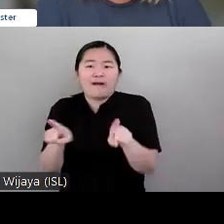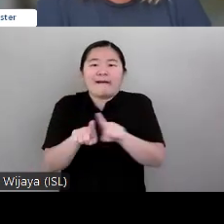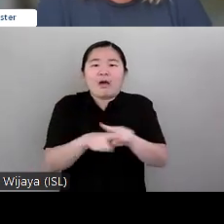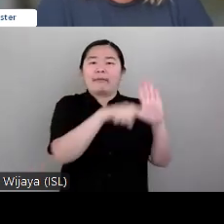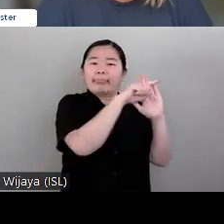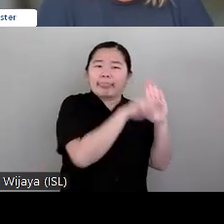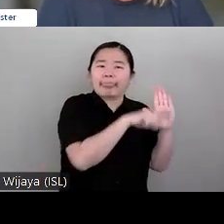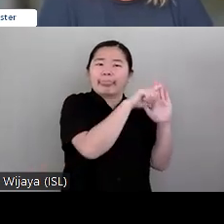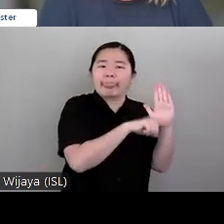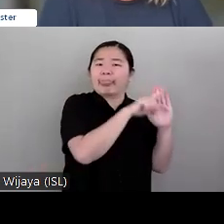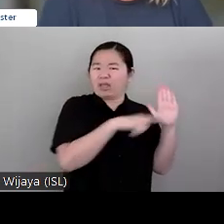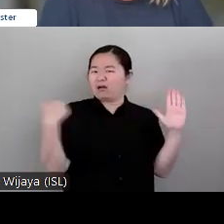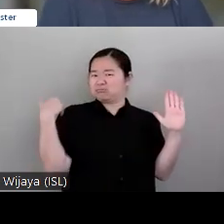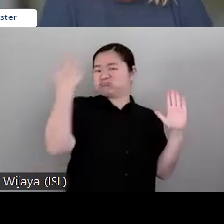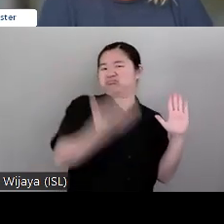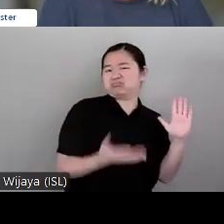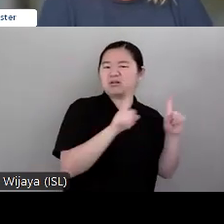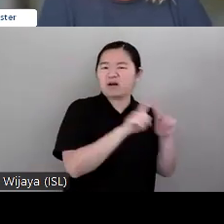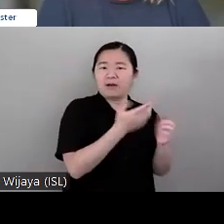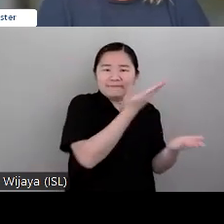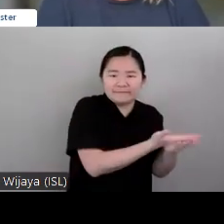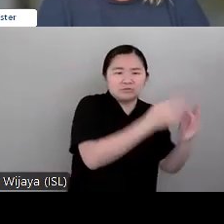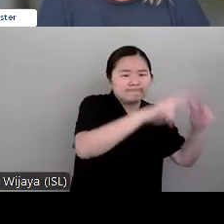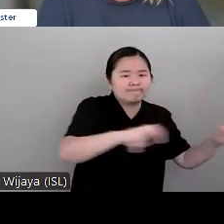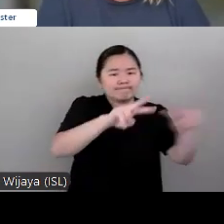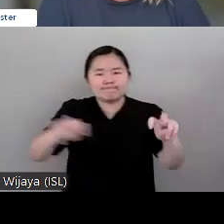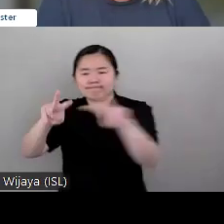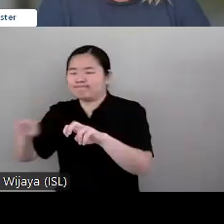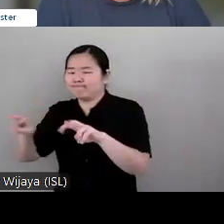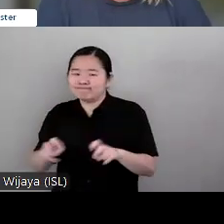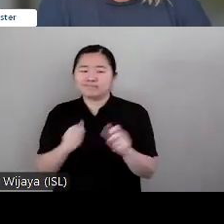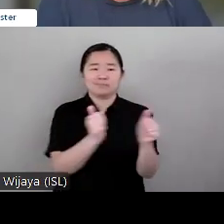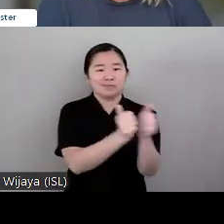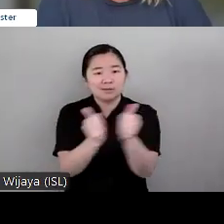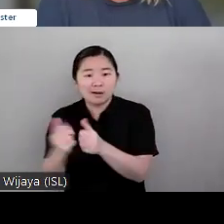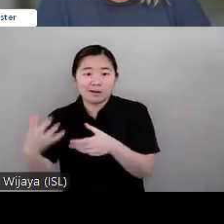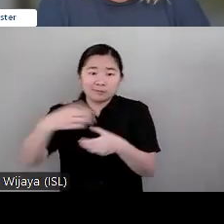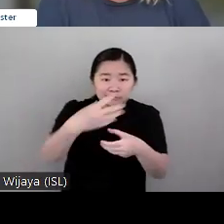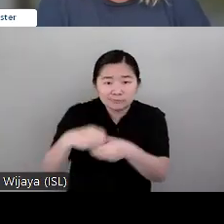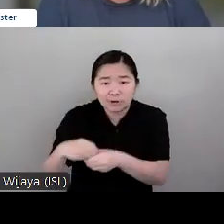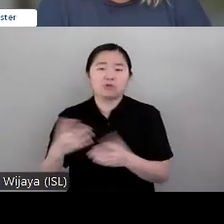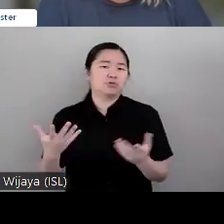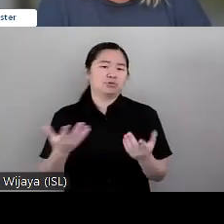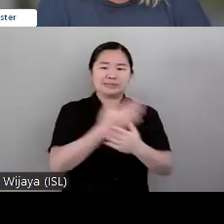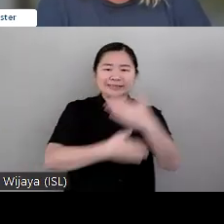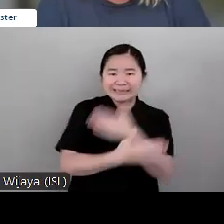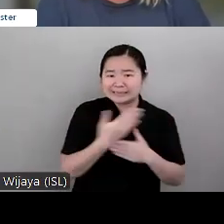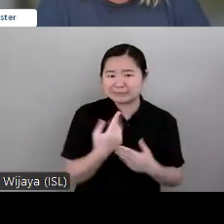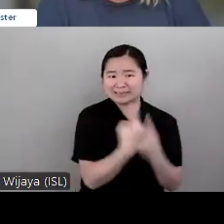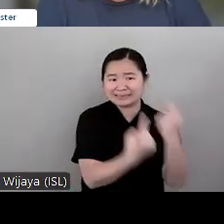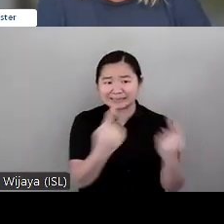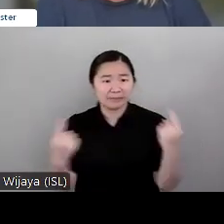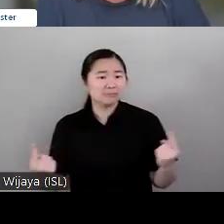and why. It addresses the resource realities organizations actually face when they're implementing